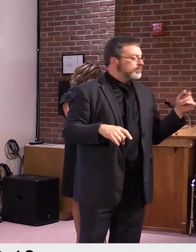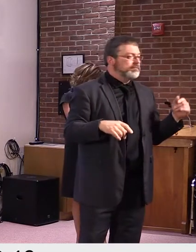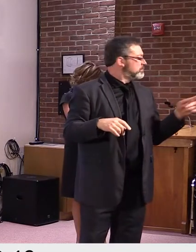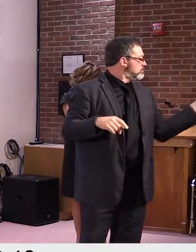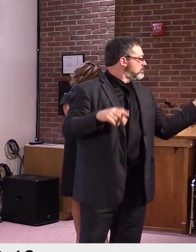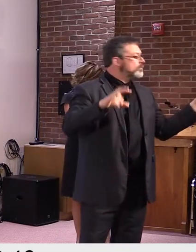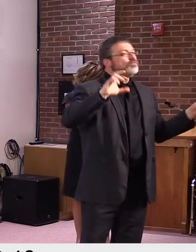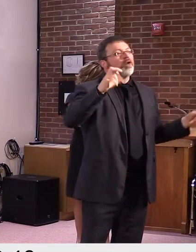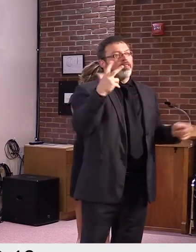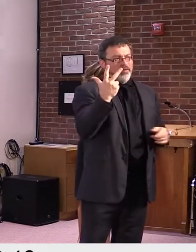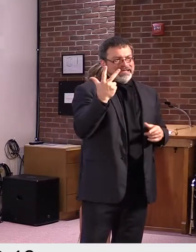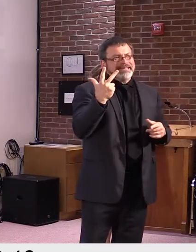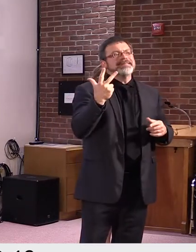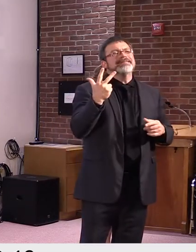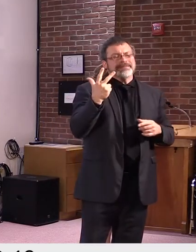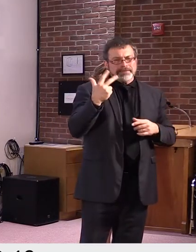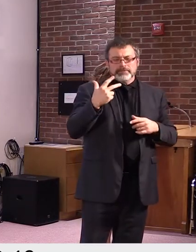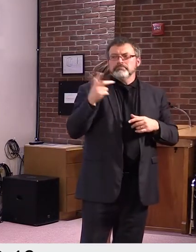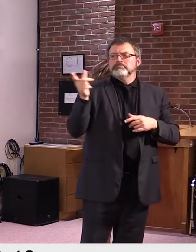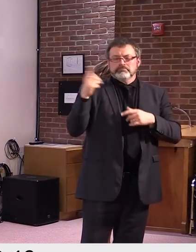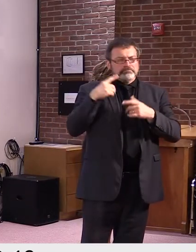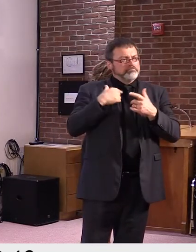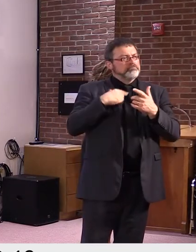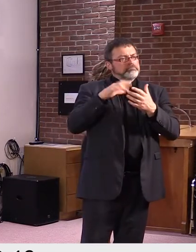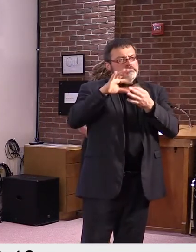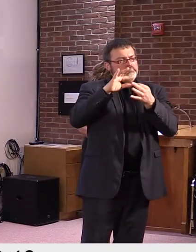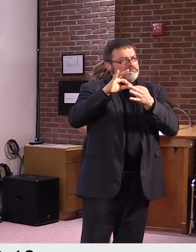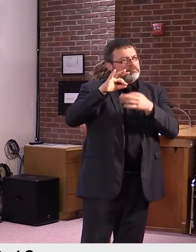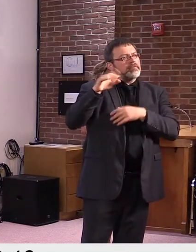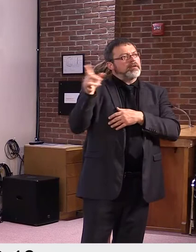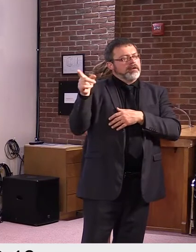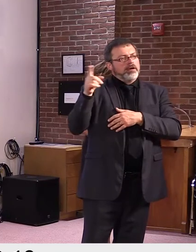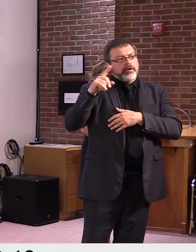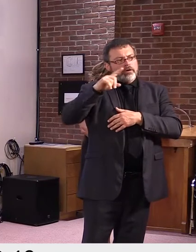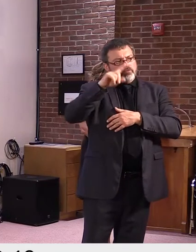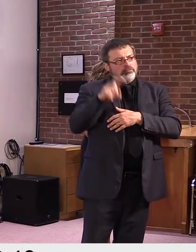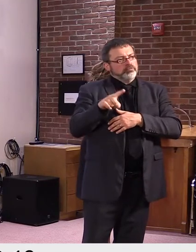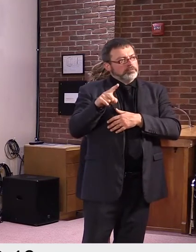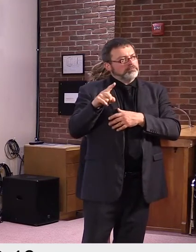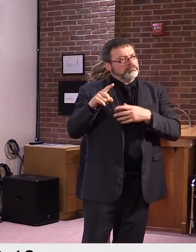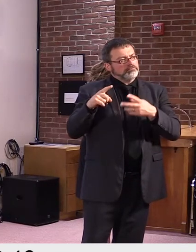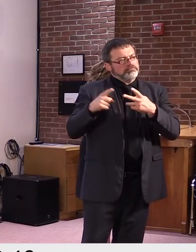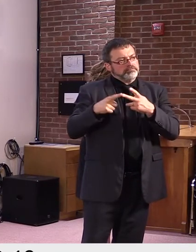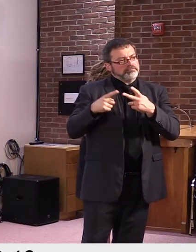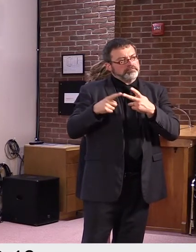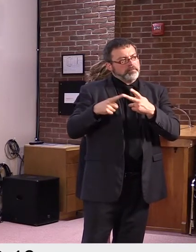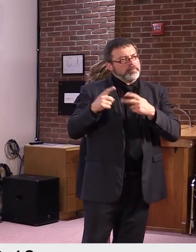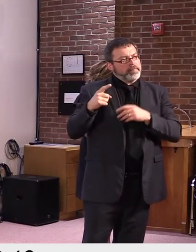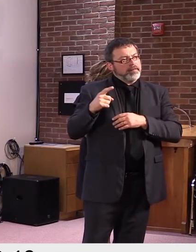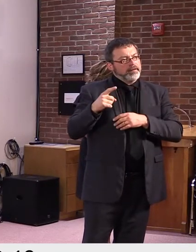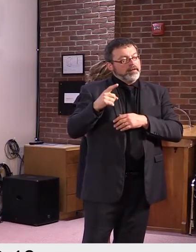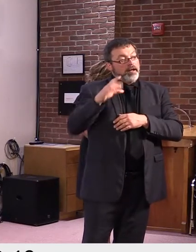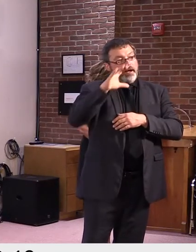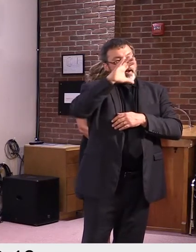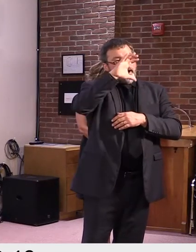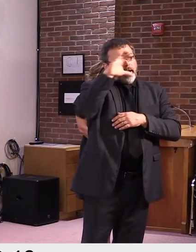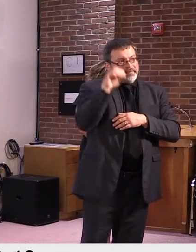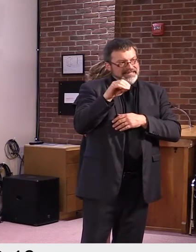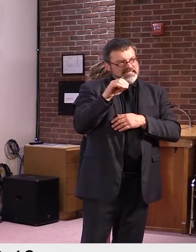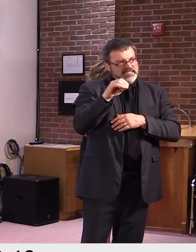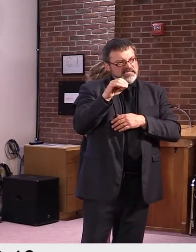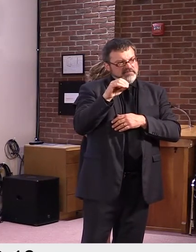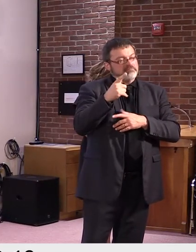seeing these companies that weren't directly affected by the capacity or